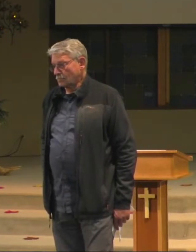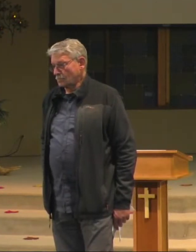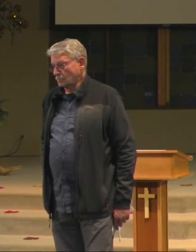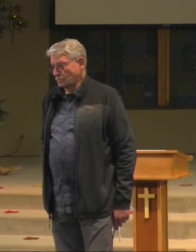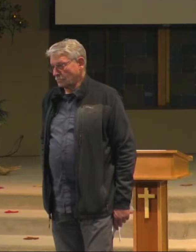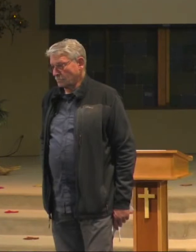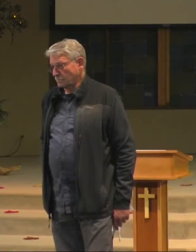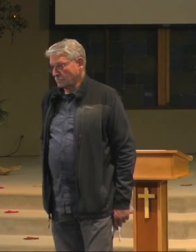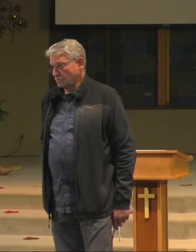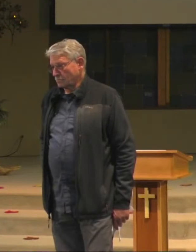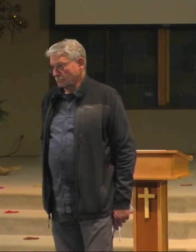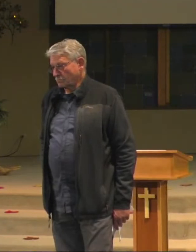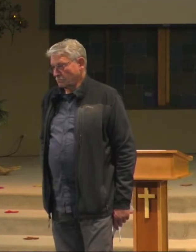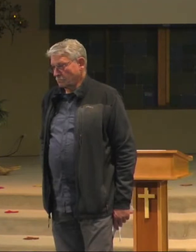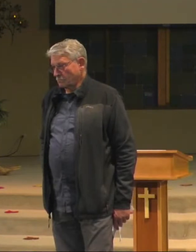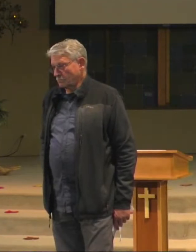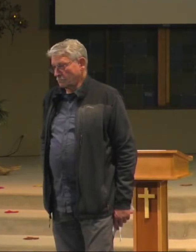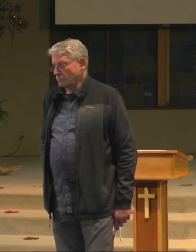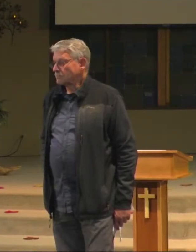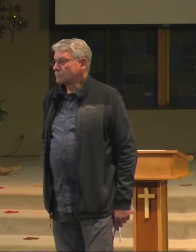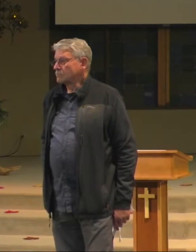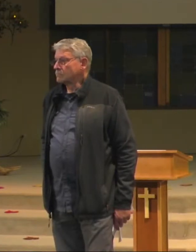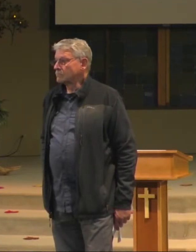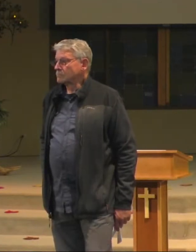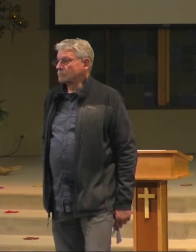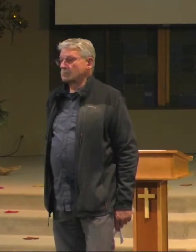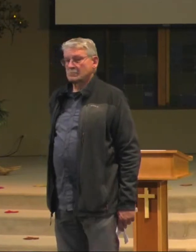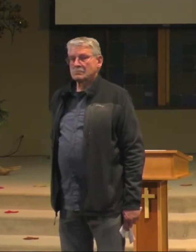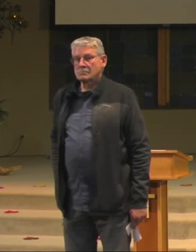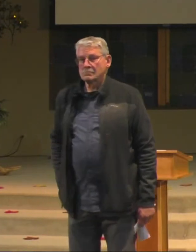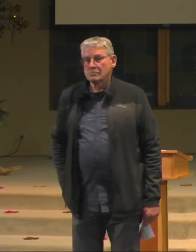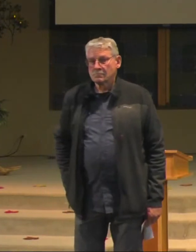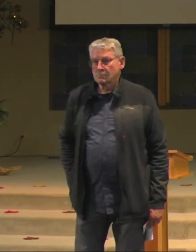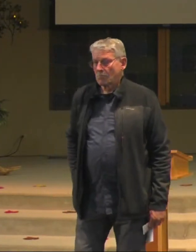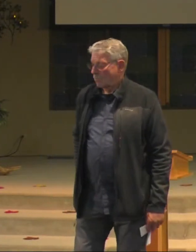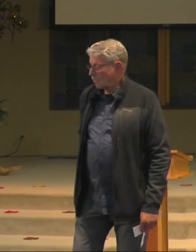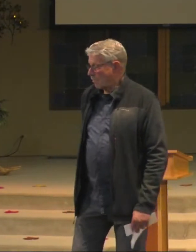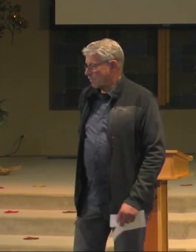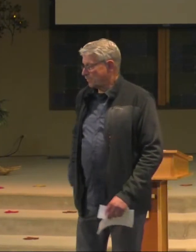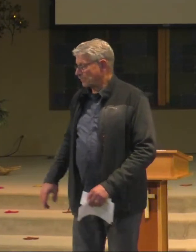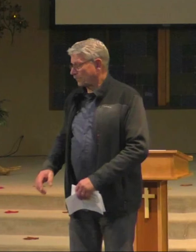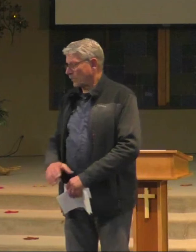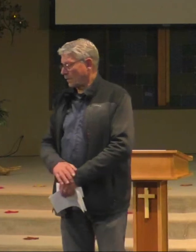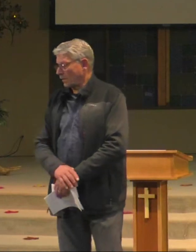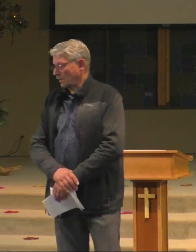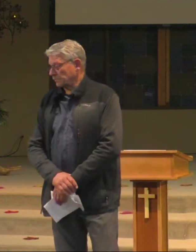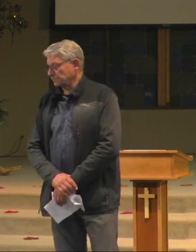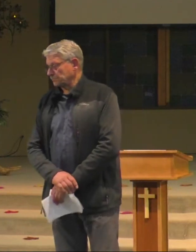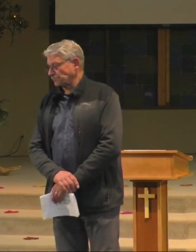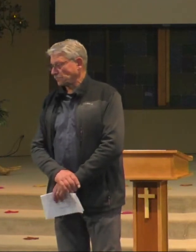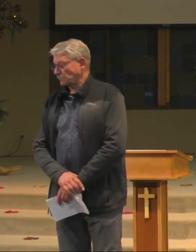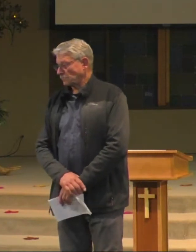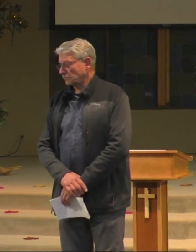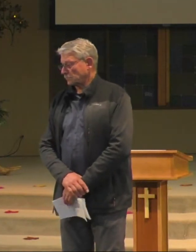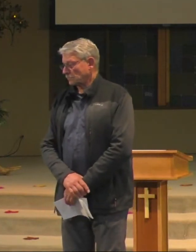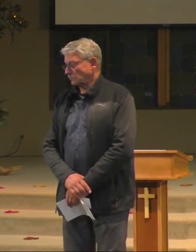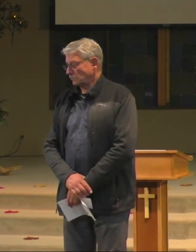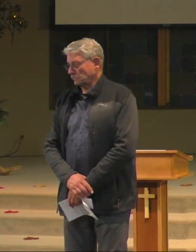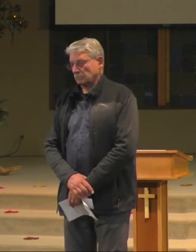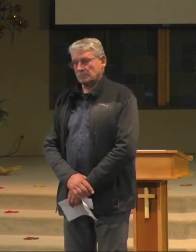so I didn't have a teacher who spoke or used my first language, which is signing.